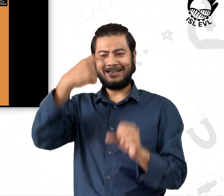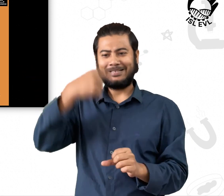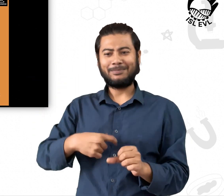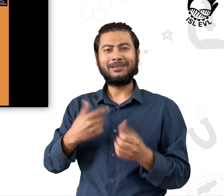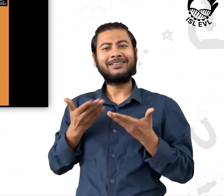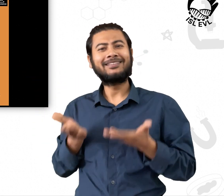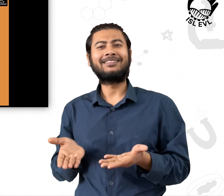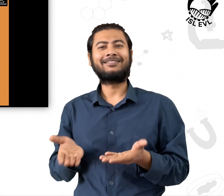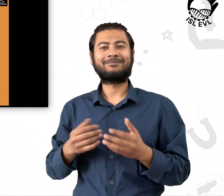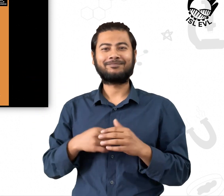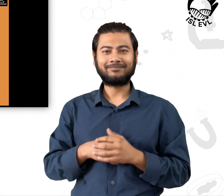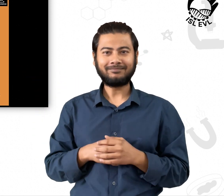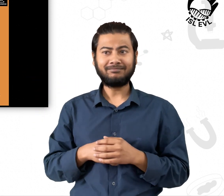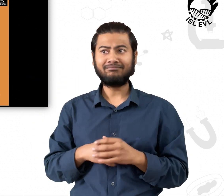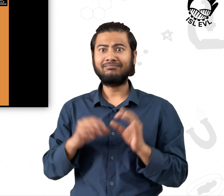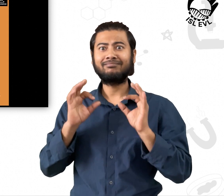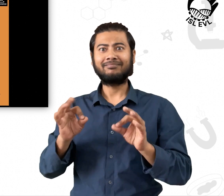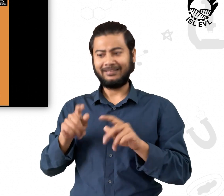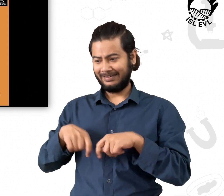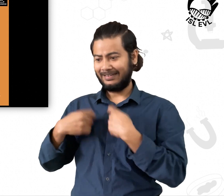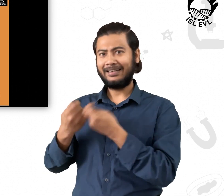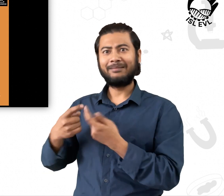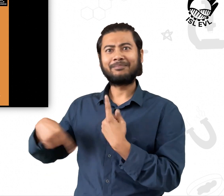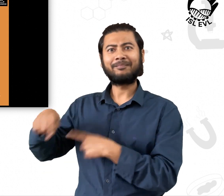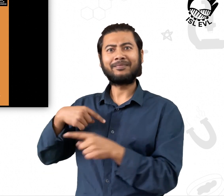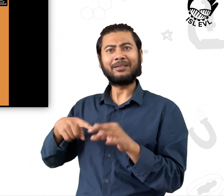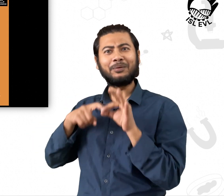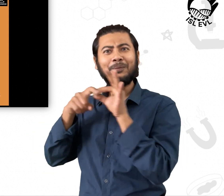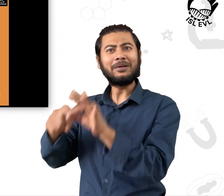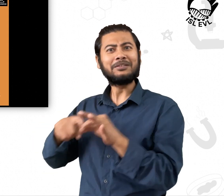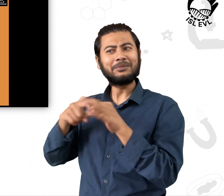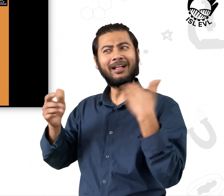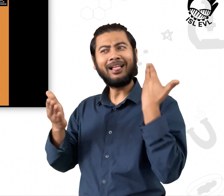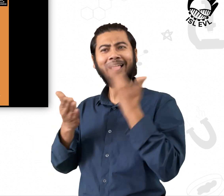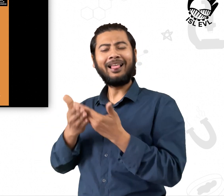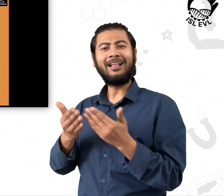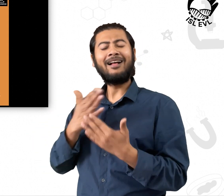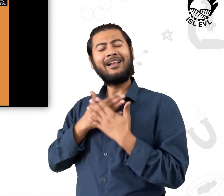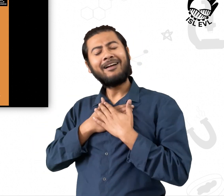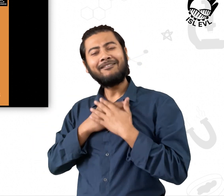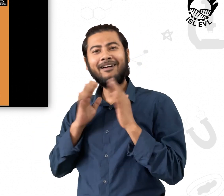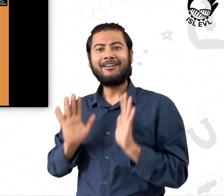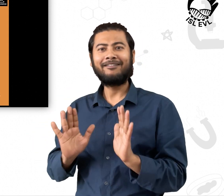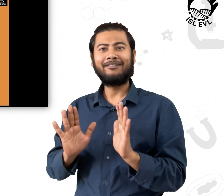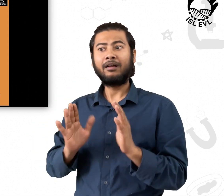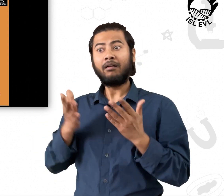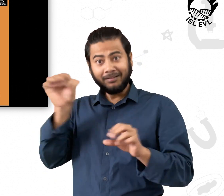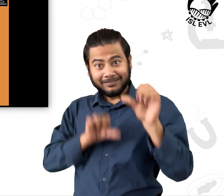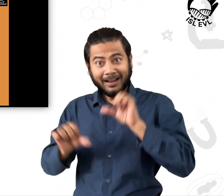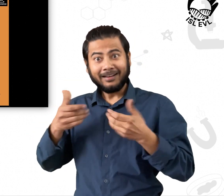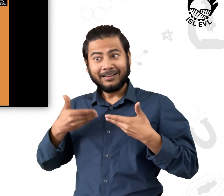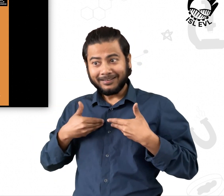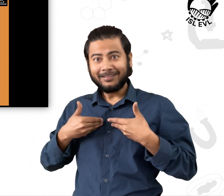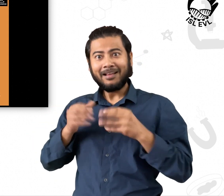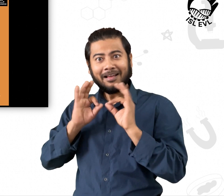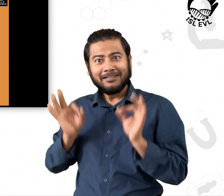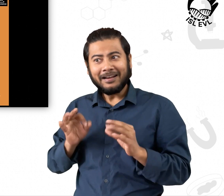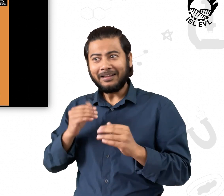you're already a scientist. Right. That's it. Yeah. Jigyasa and I always love asking questions, and it's good to know that